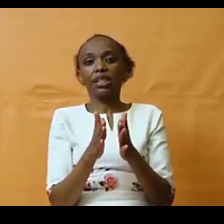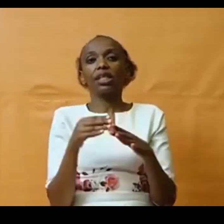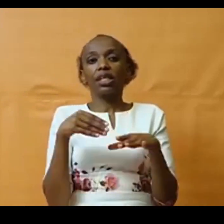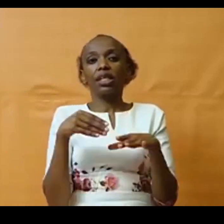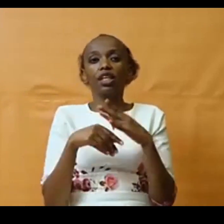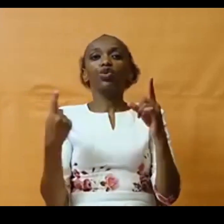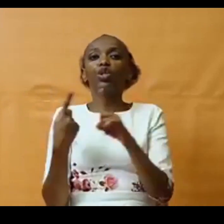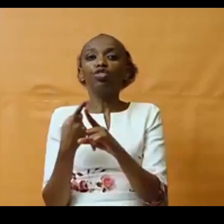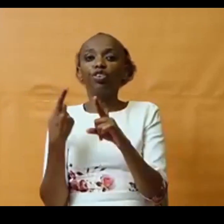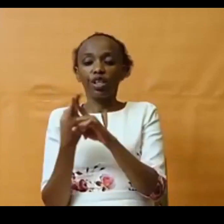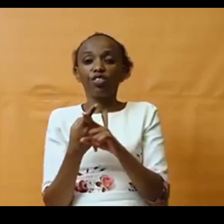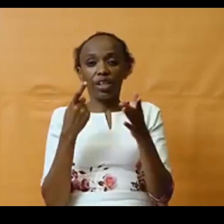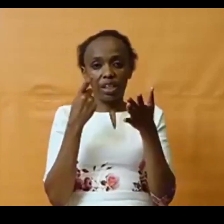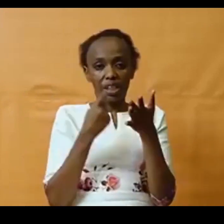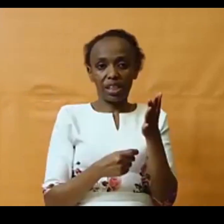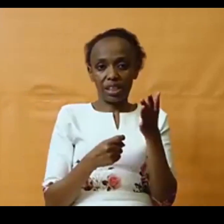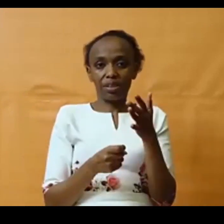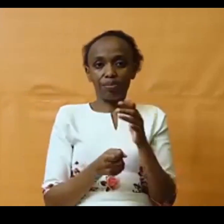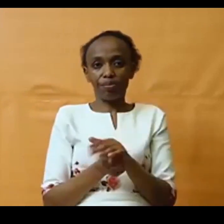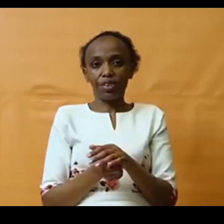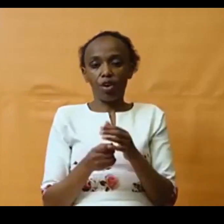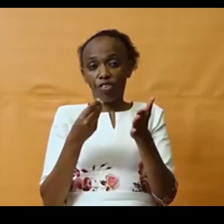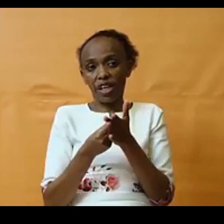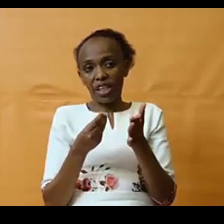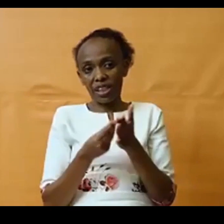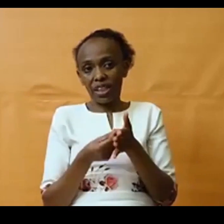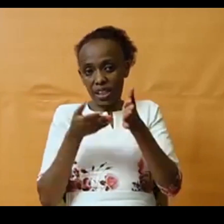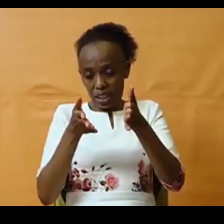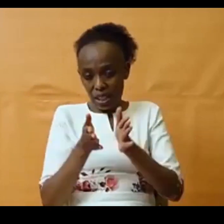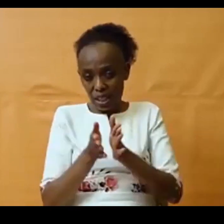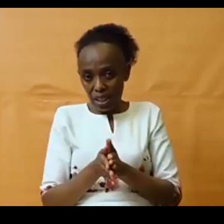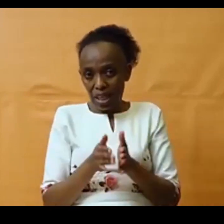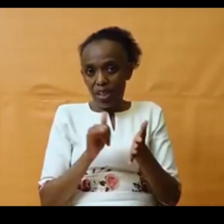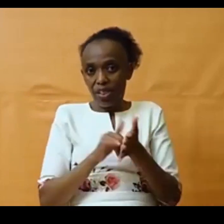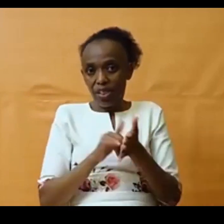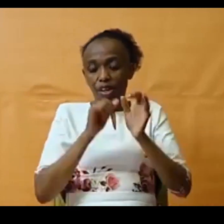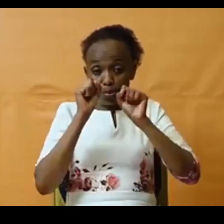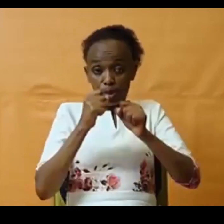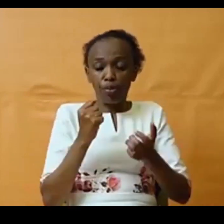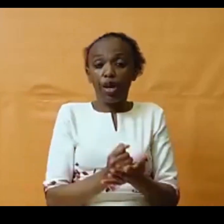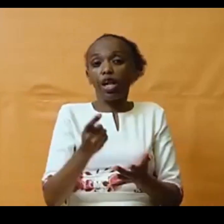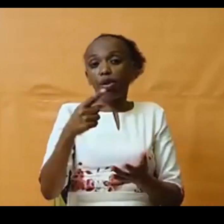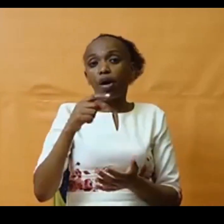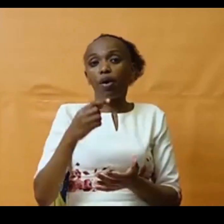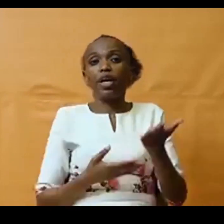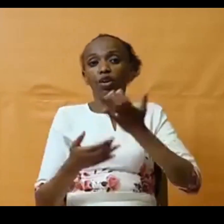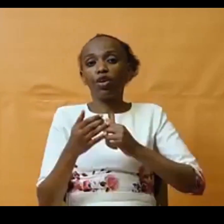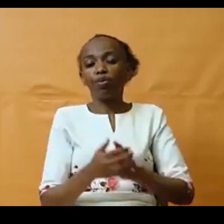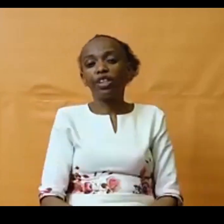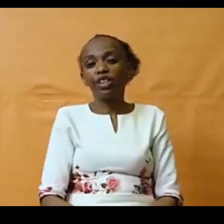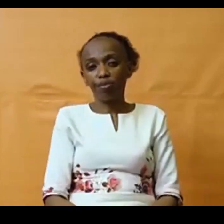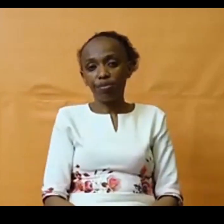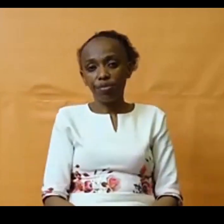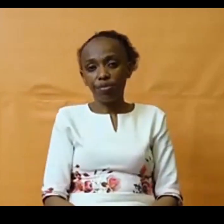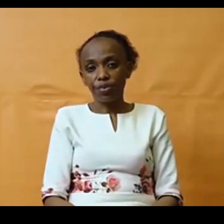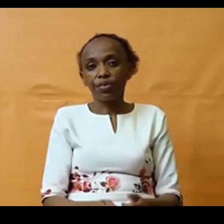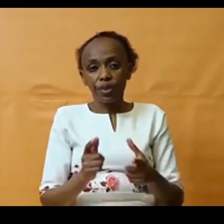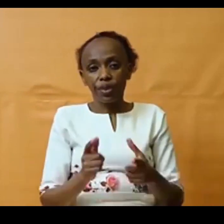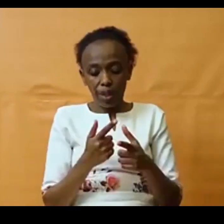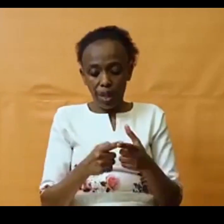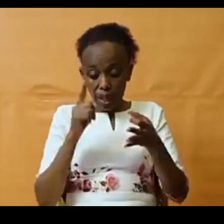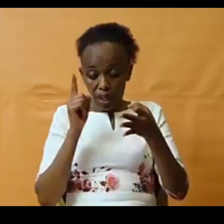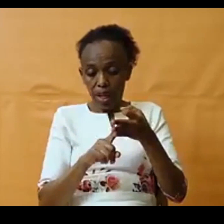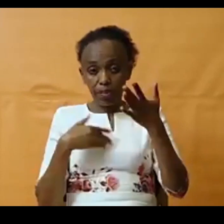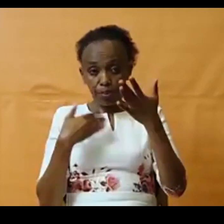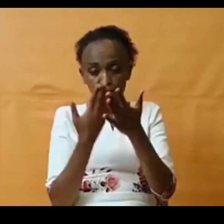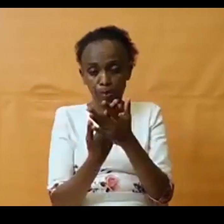types of financing available, which can really help our economies. And then third proposal, last but not